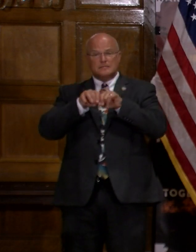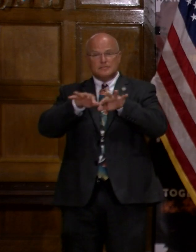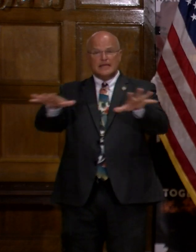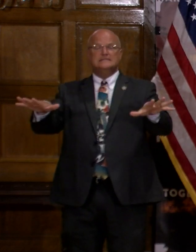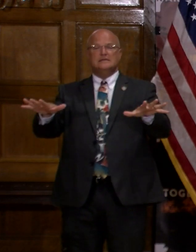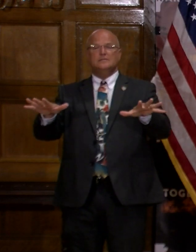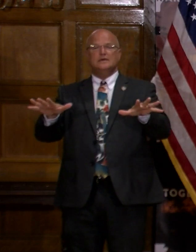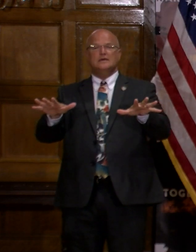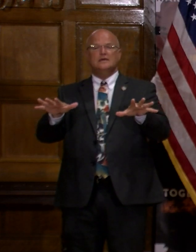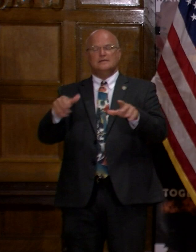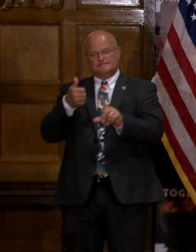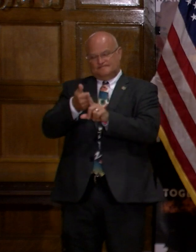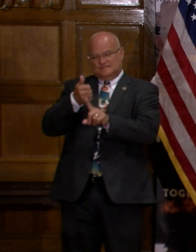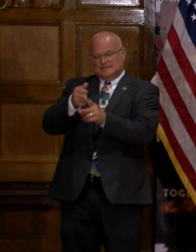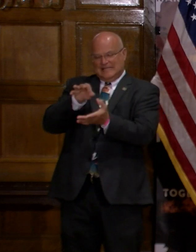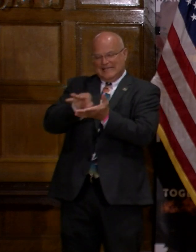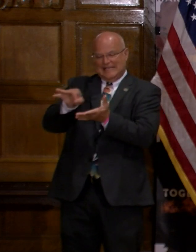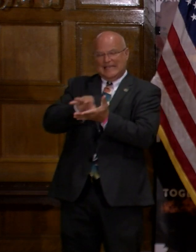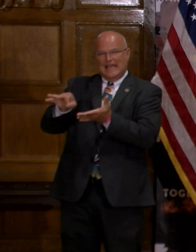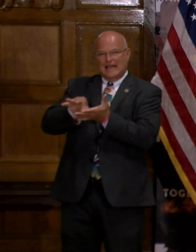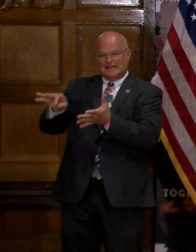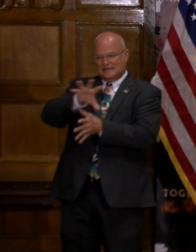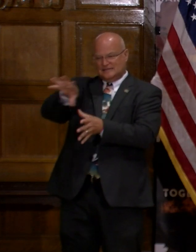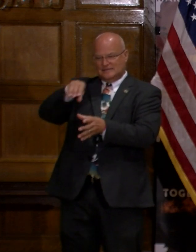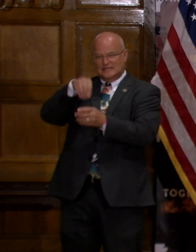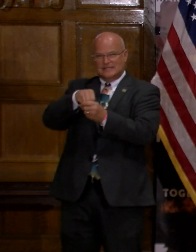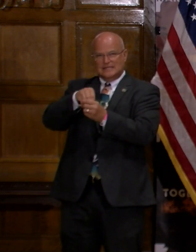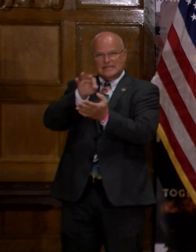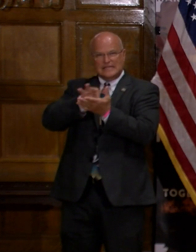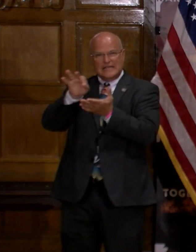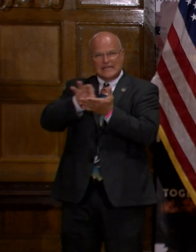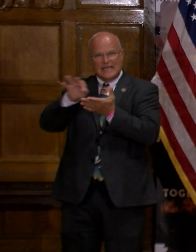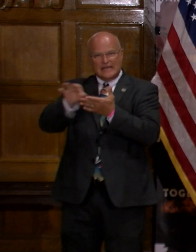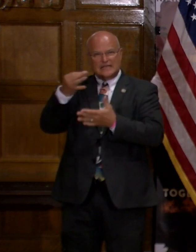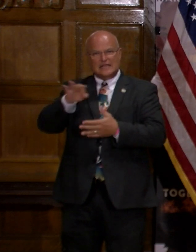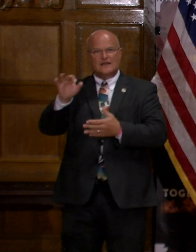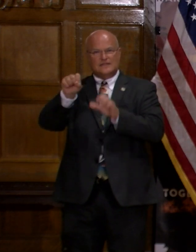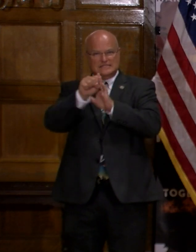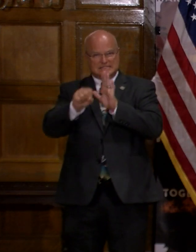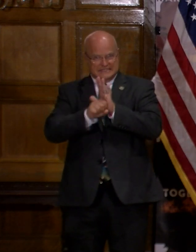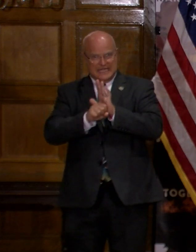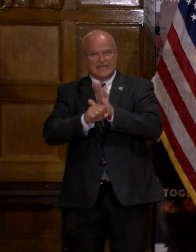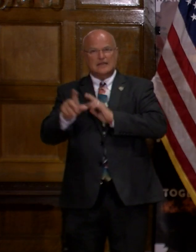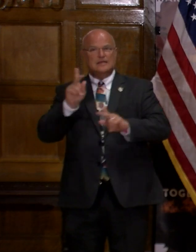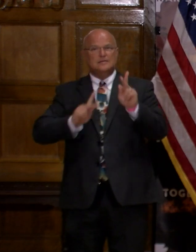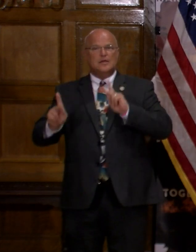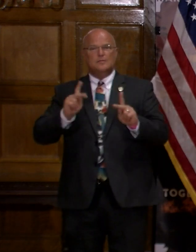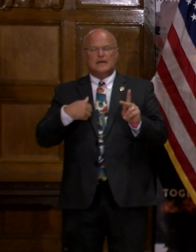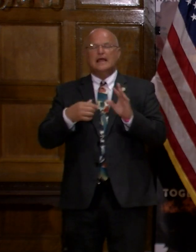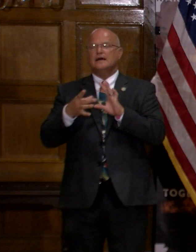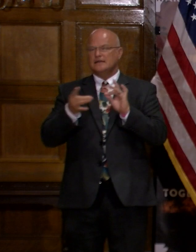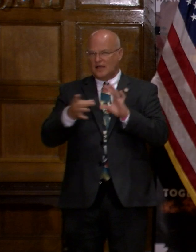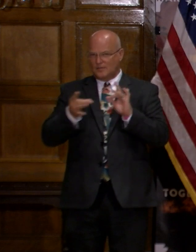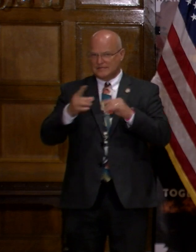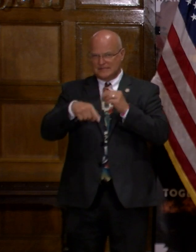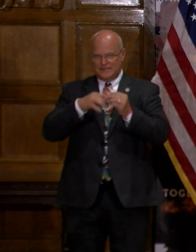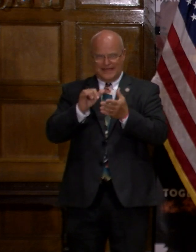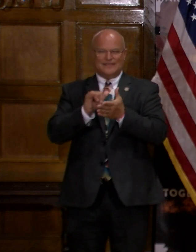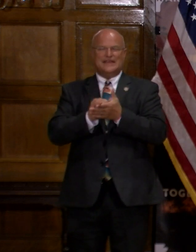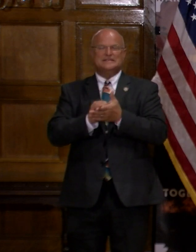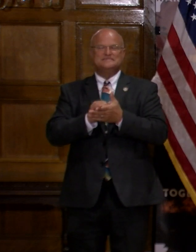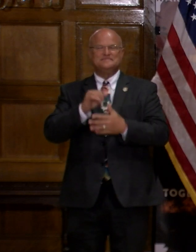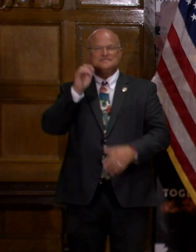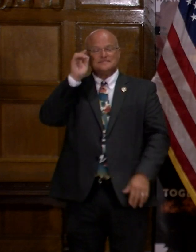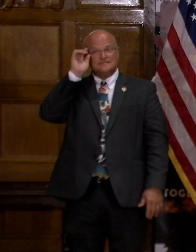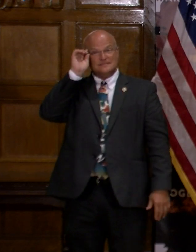to be able to be counted, to participate in the census that's critical for our state, and they'll make some comments in reference